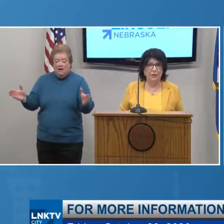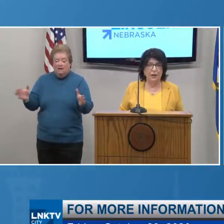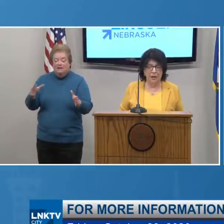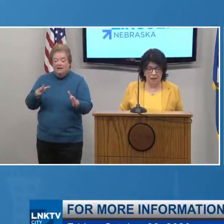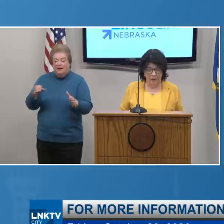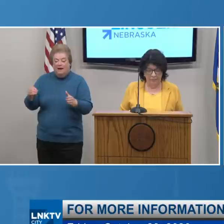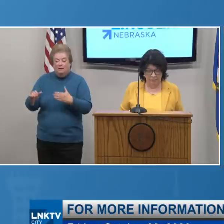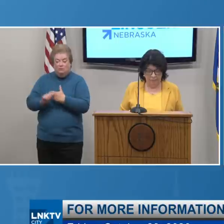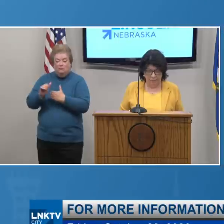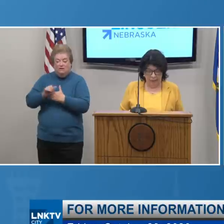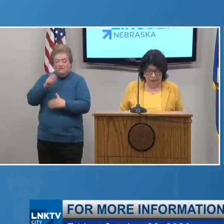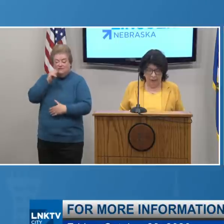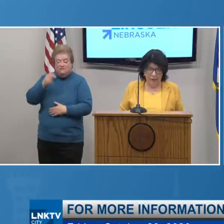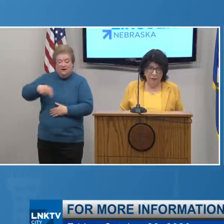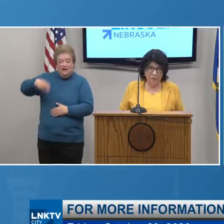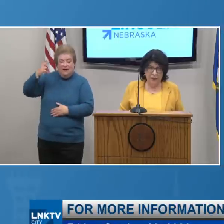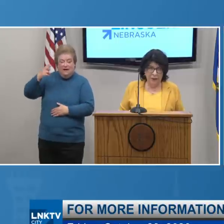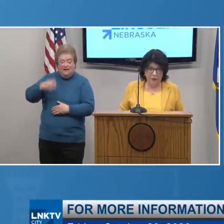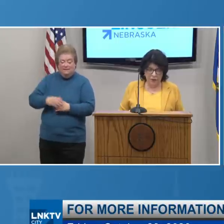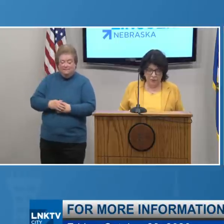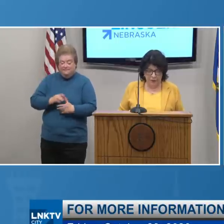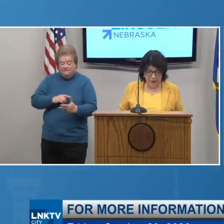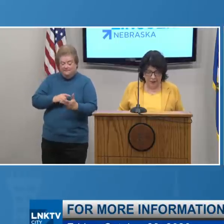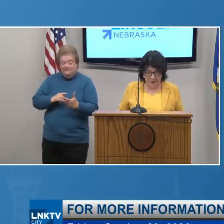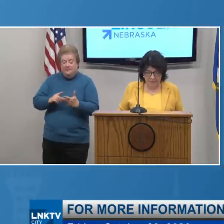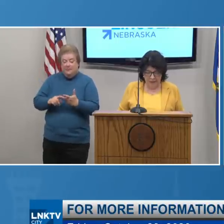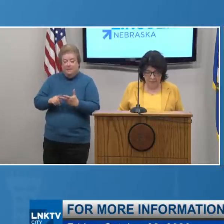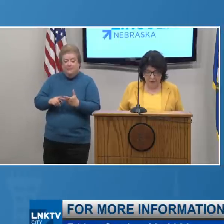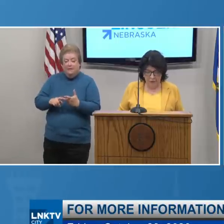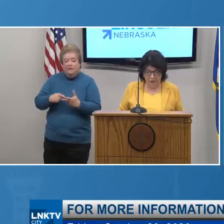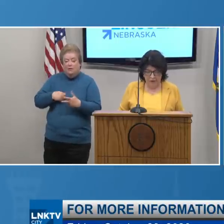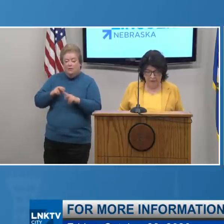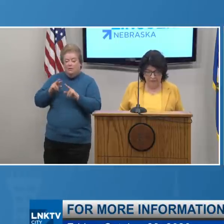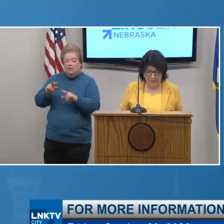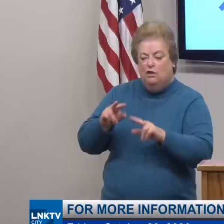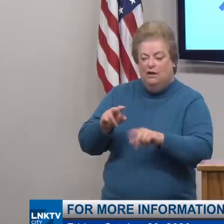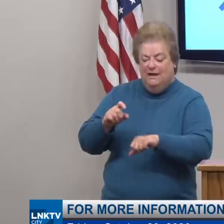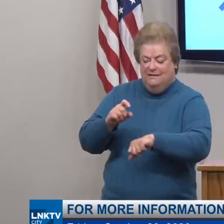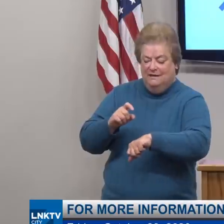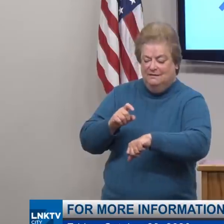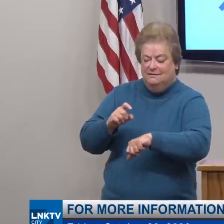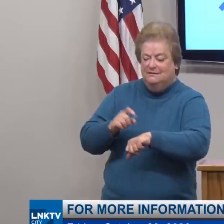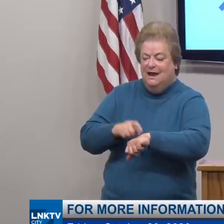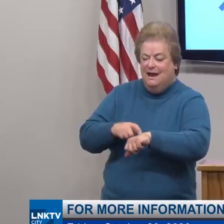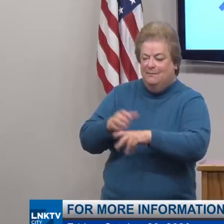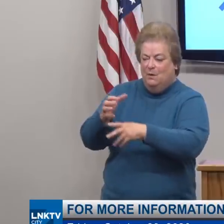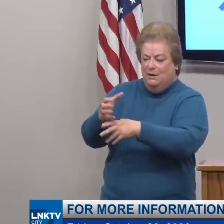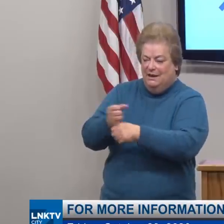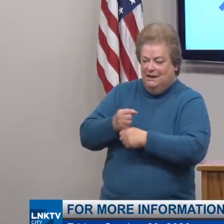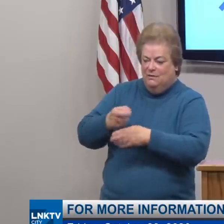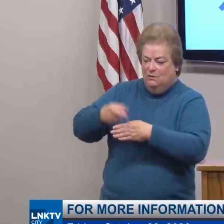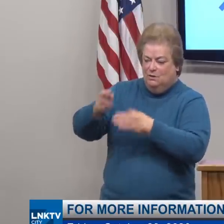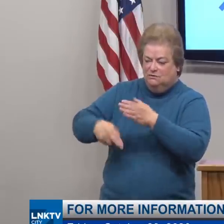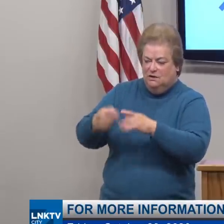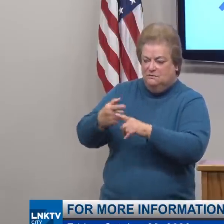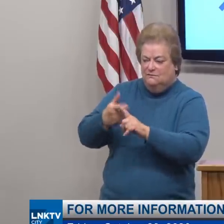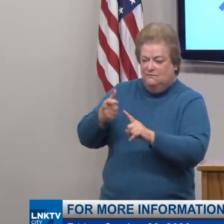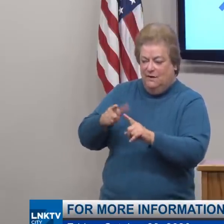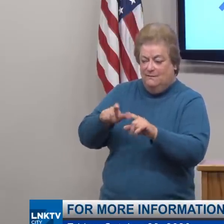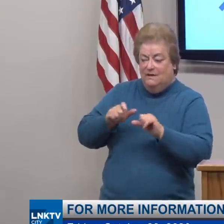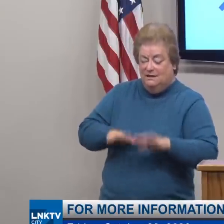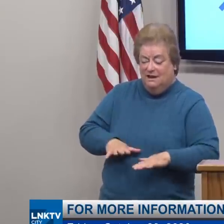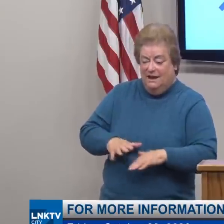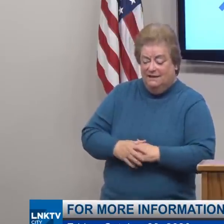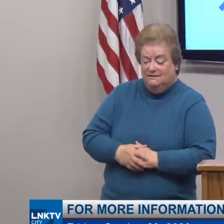of spread is very high another factor we look at is laboratory testing capacity and turnaround time